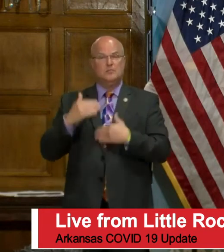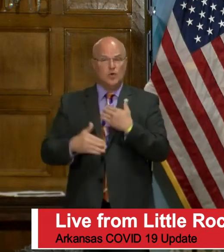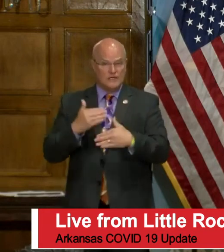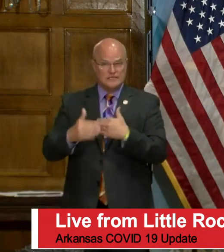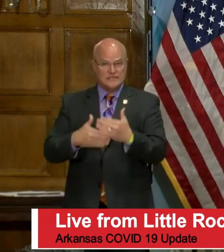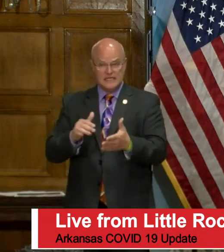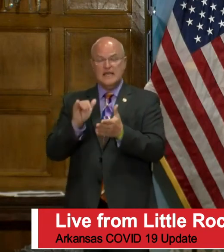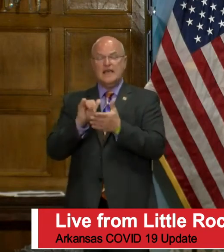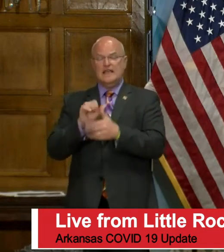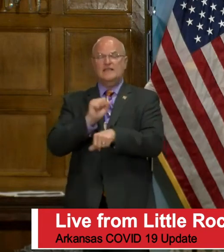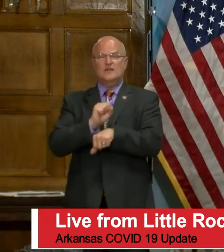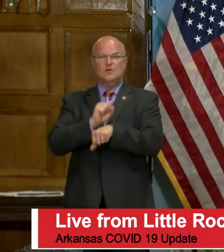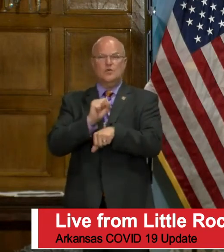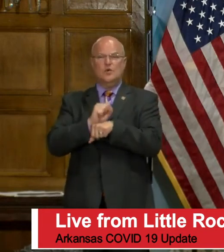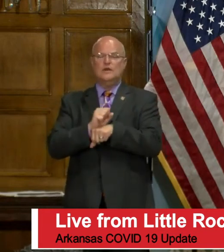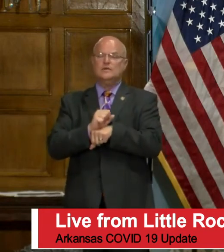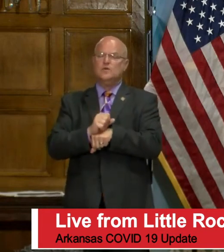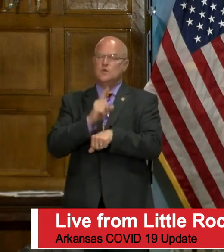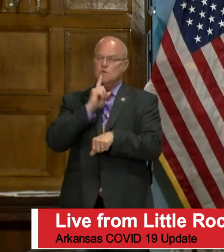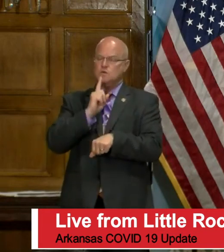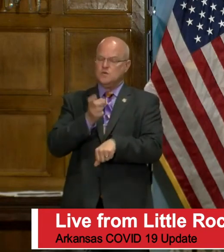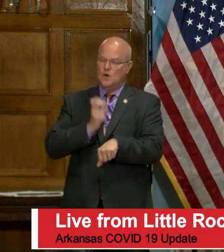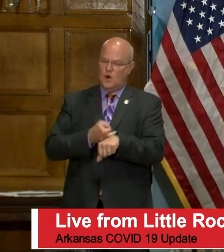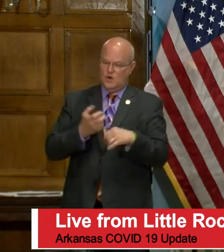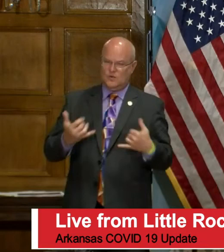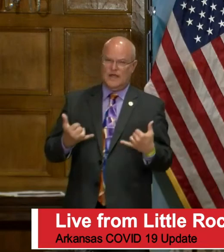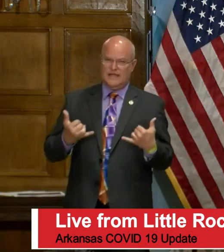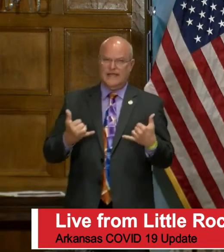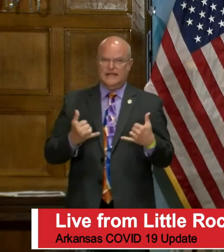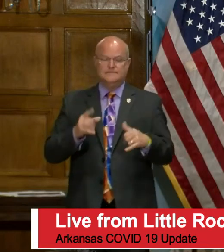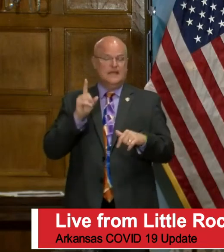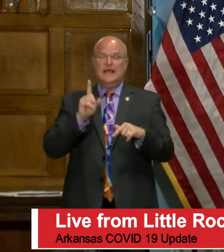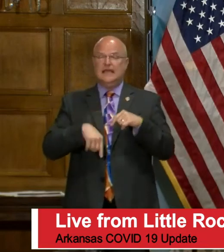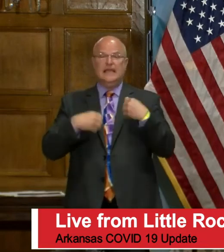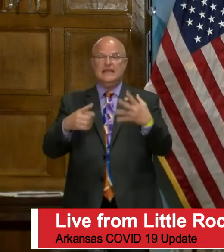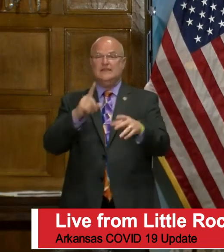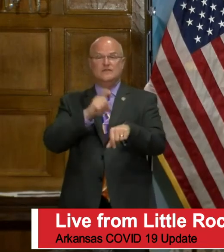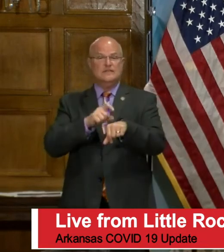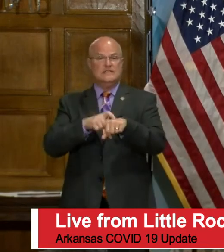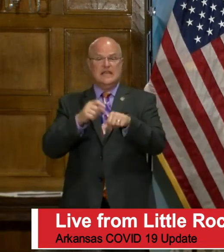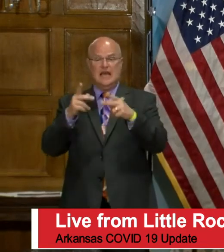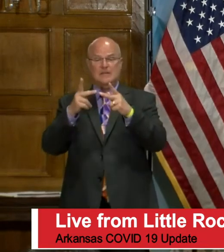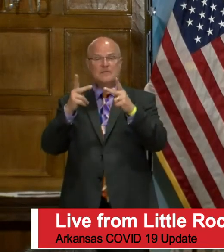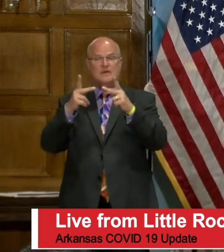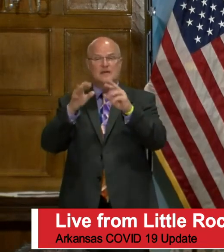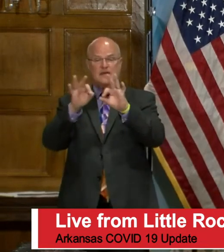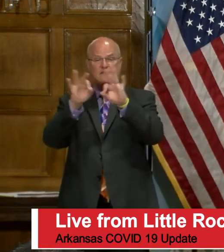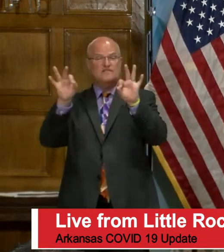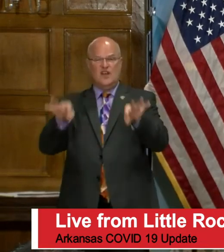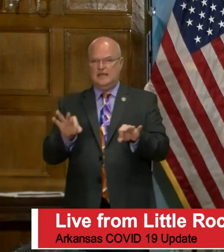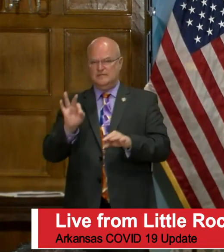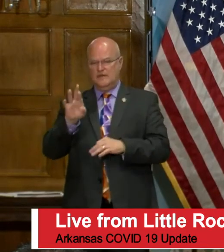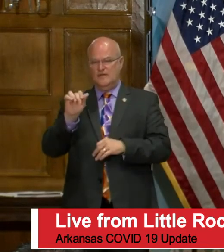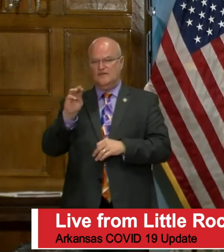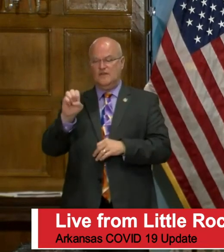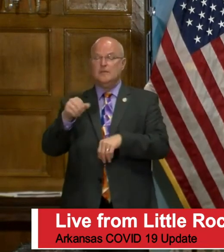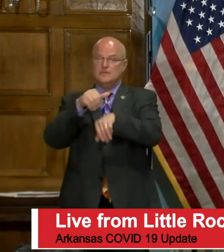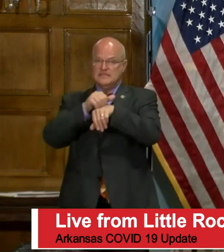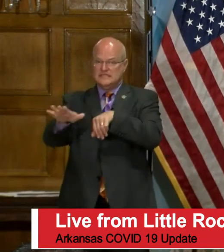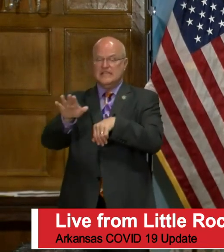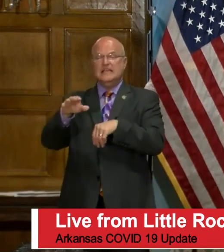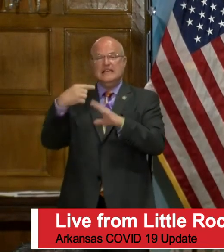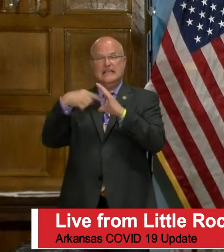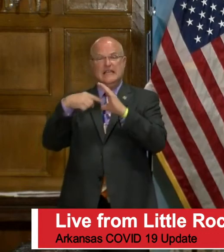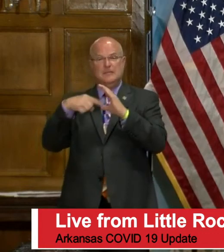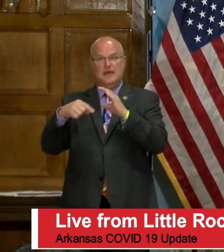process that they're working very, very diligently on. I can't give you a time frame on that. We have sent an email to